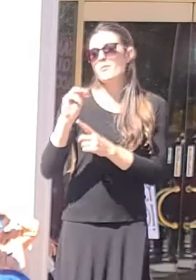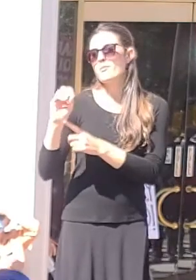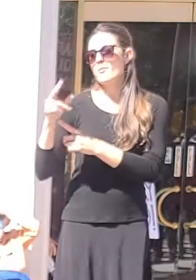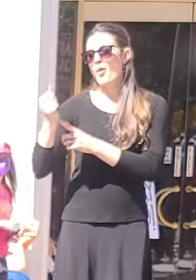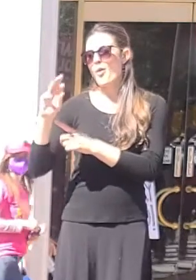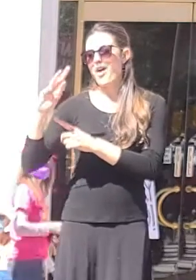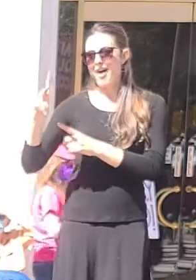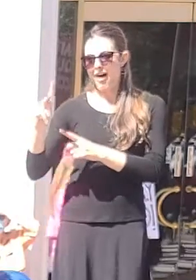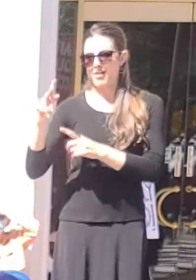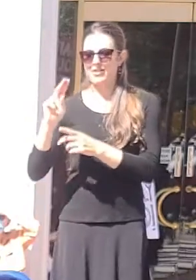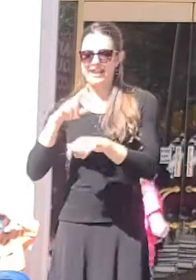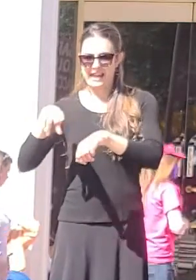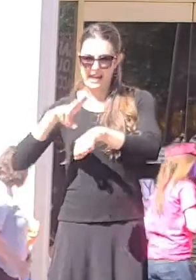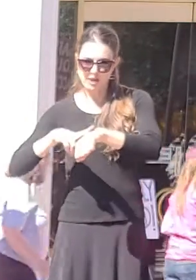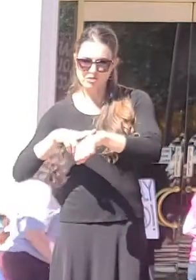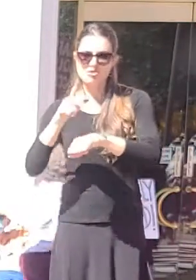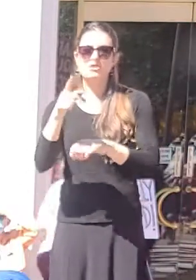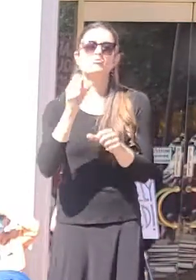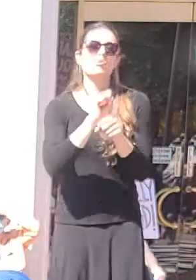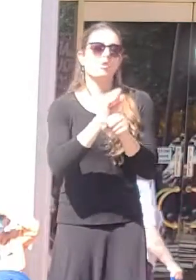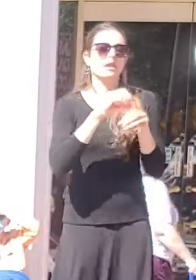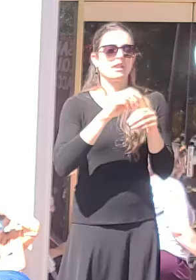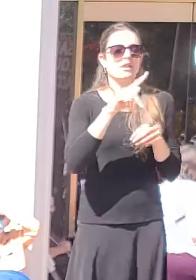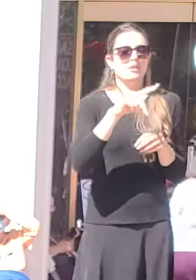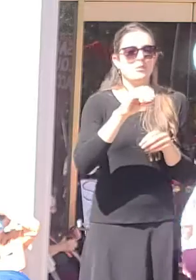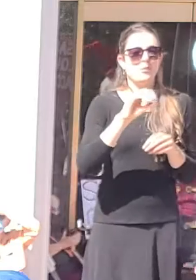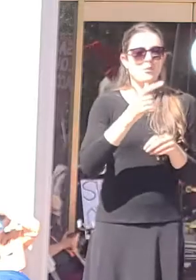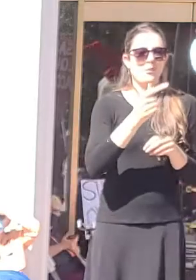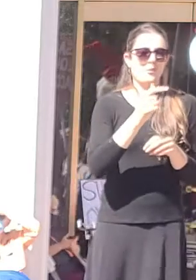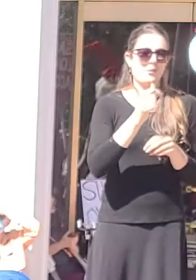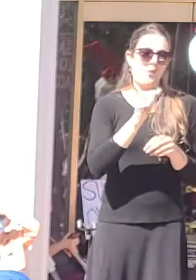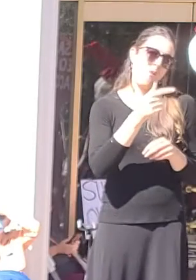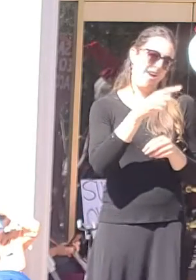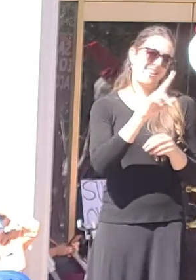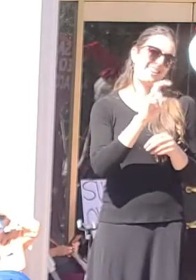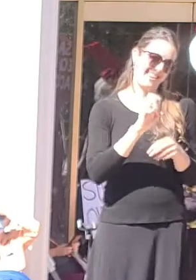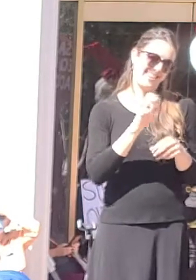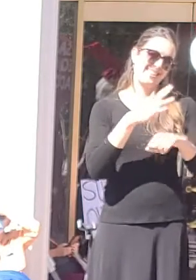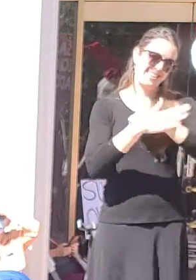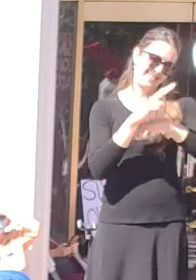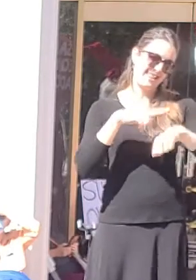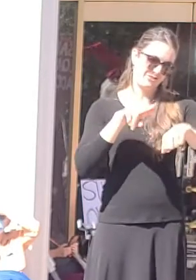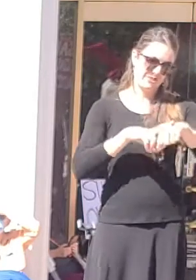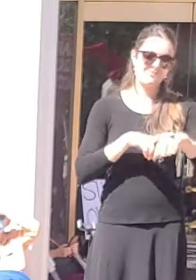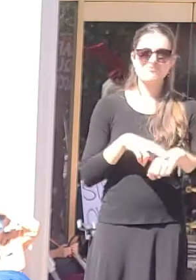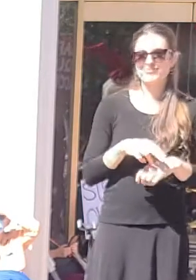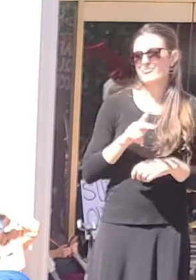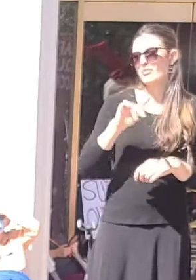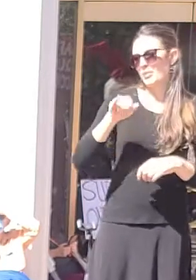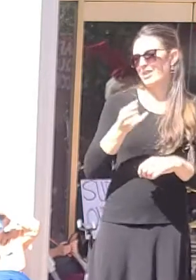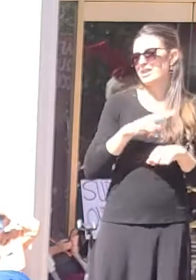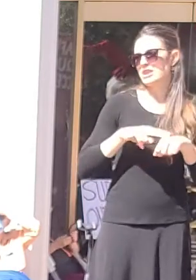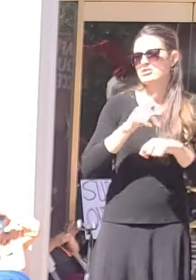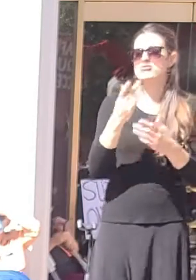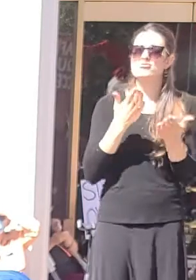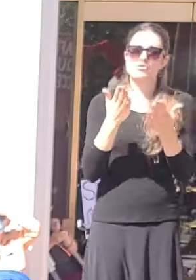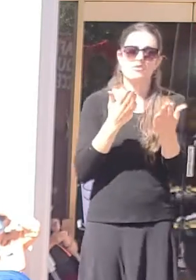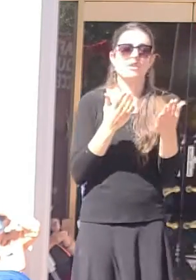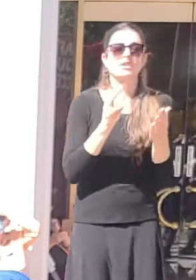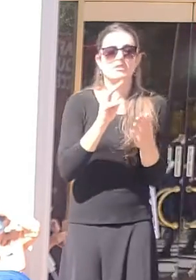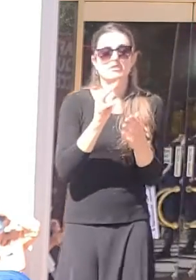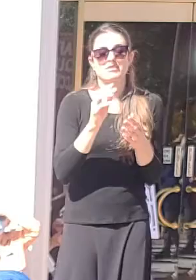Owinge. She is a home birth midwife who serves Native families living on and off tribal lands through policy